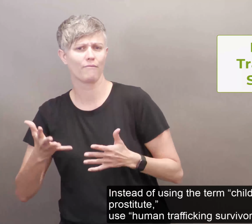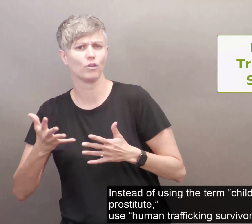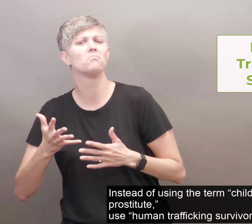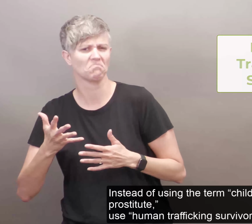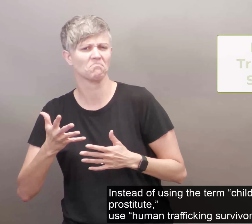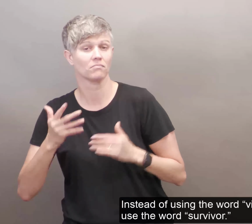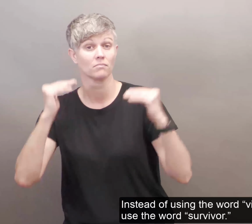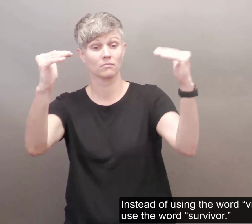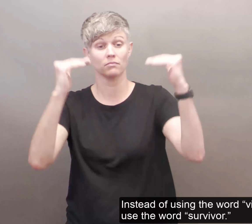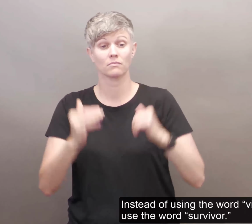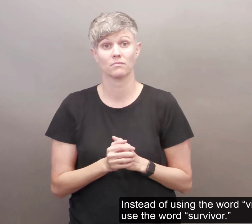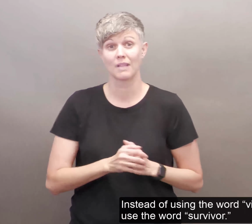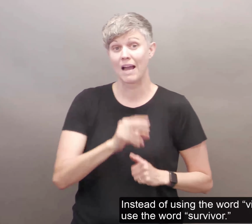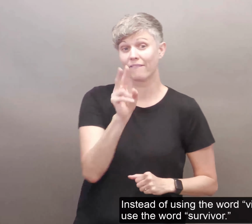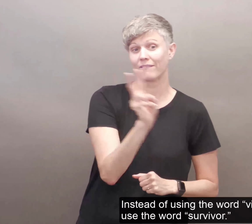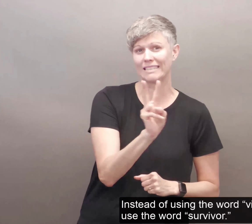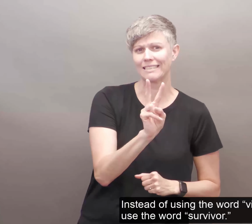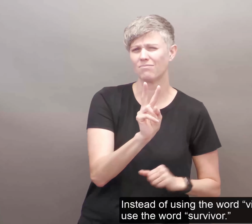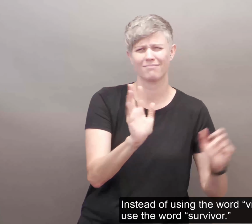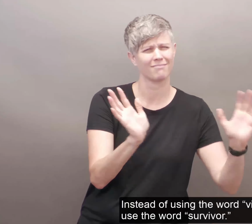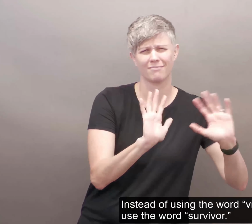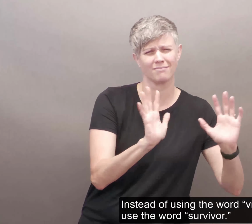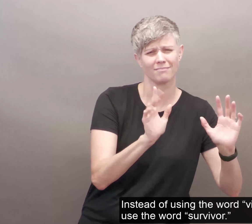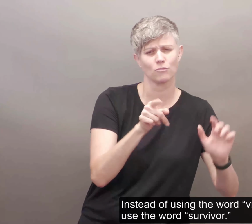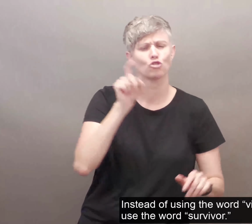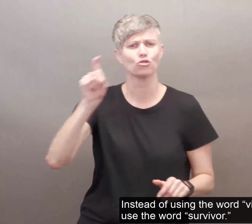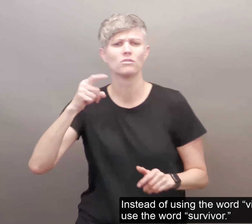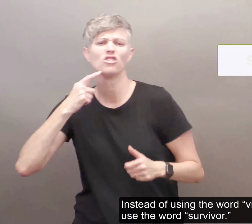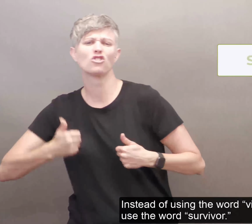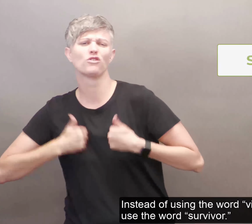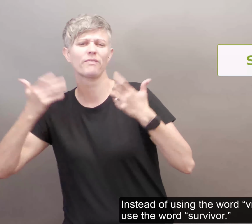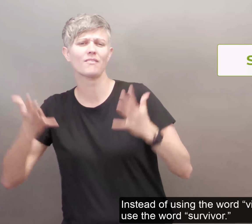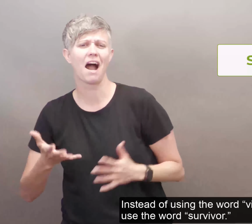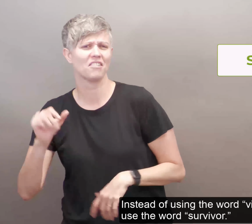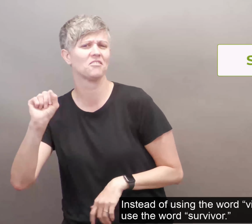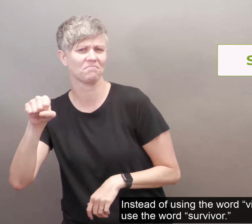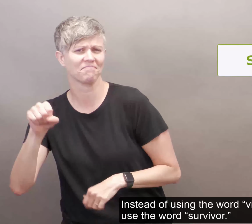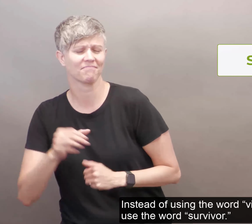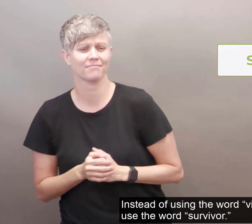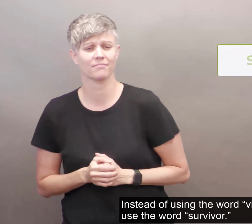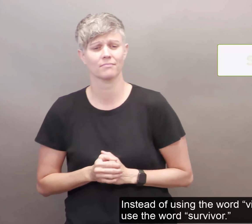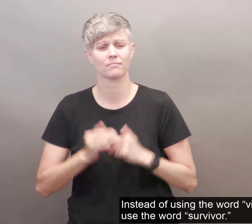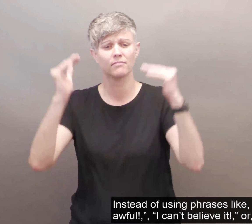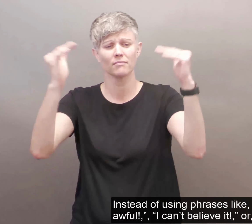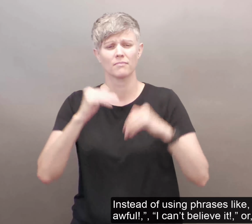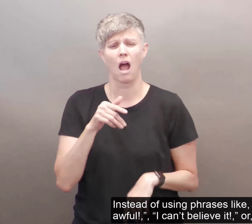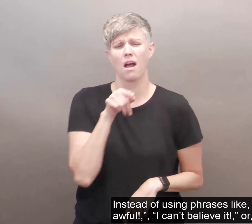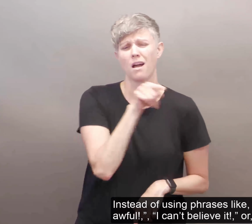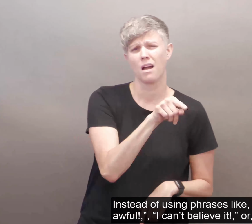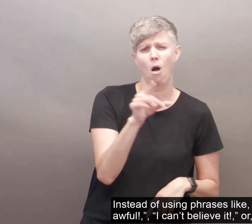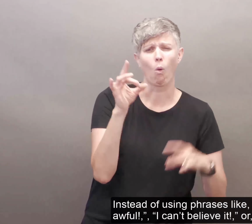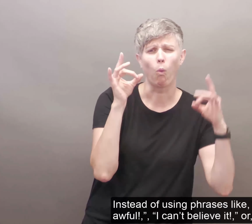survivor. Instead of using the word victim, use the word survivor. Instead of using phrases like,